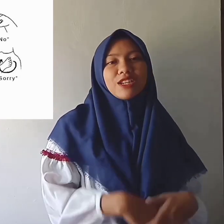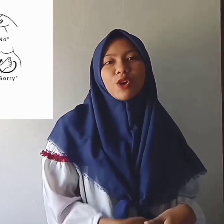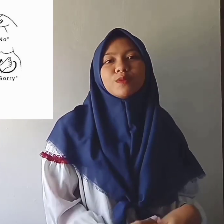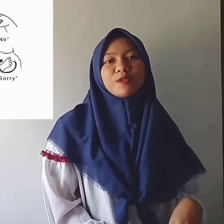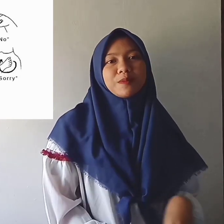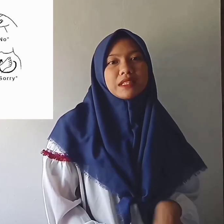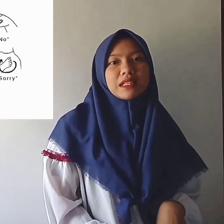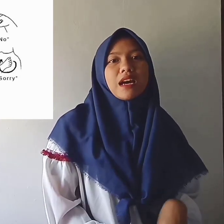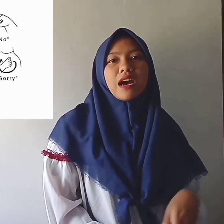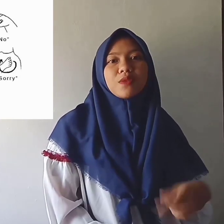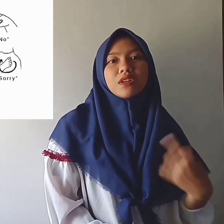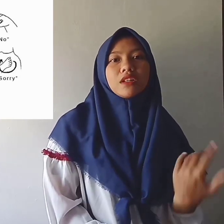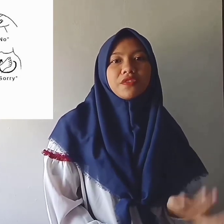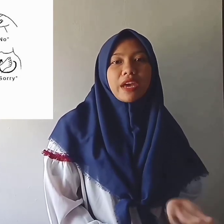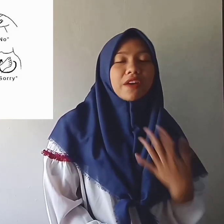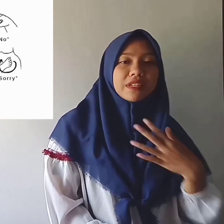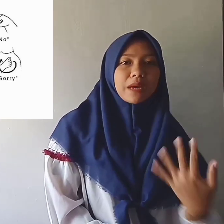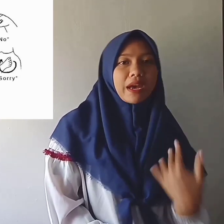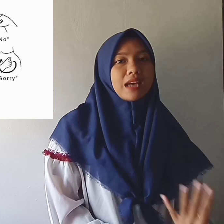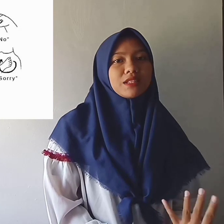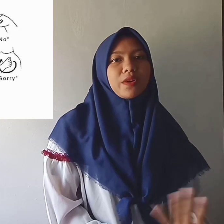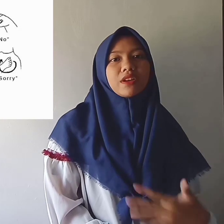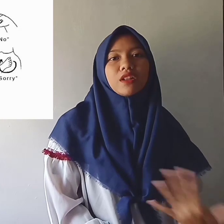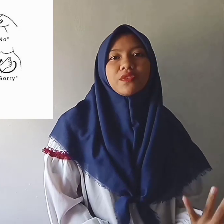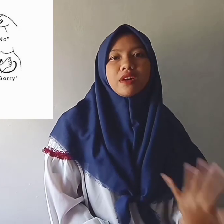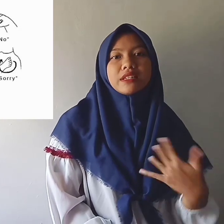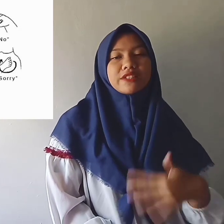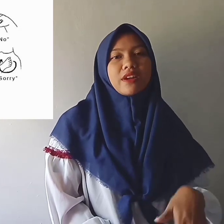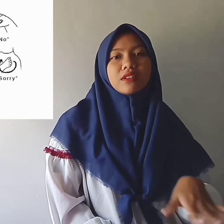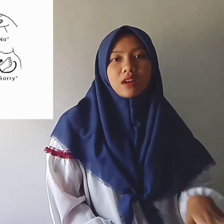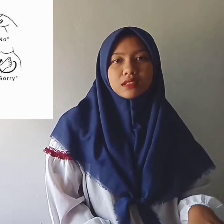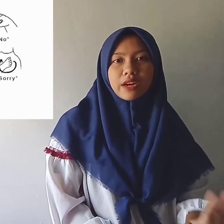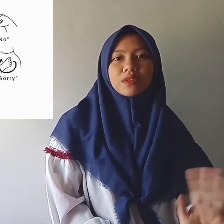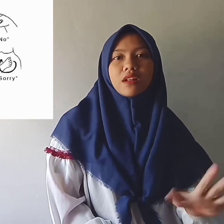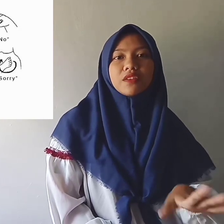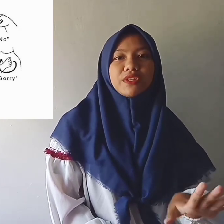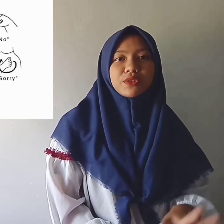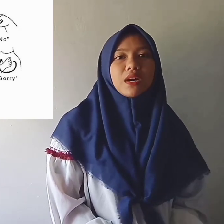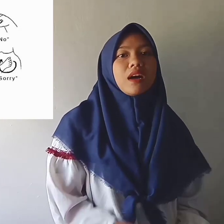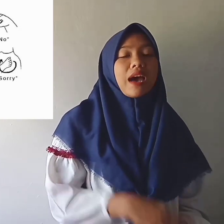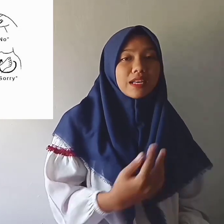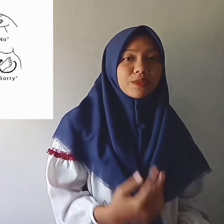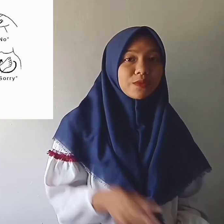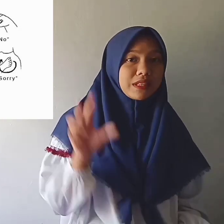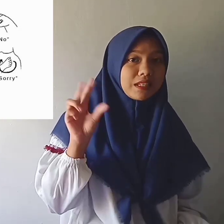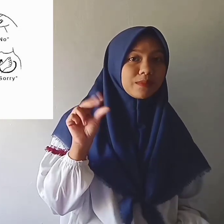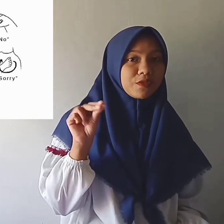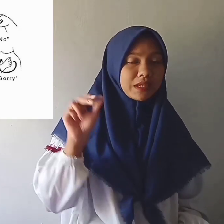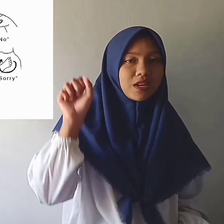no movements, I want all of you, every time I ask whether all of you are understand or not, I want all of you to answer with this movement or